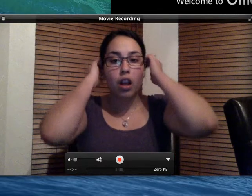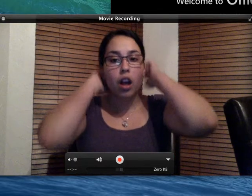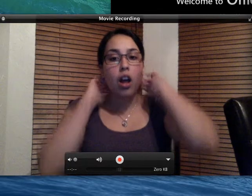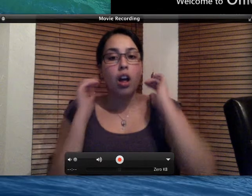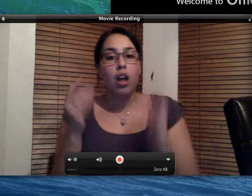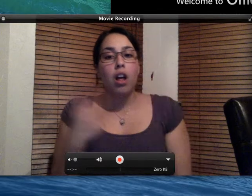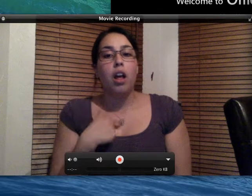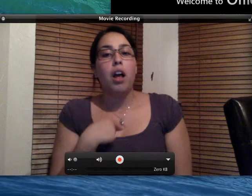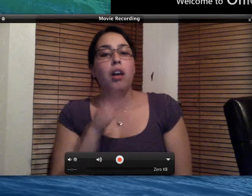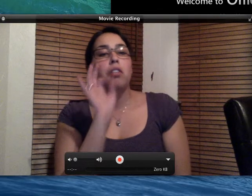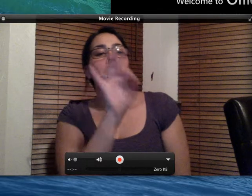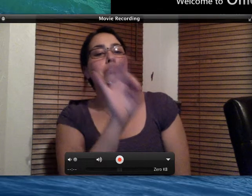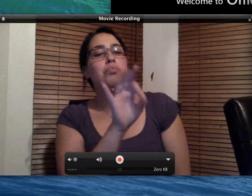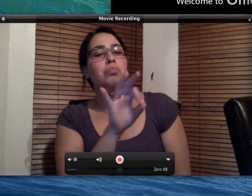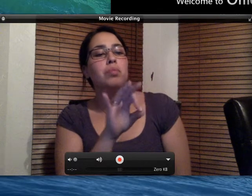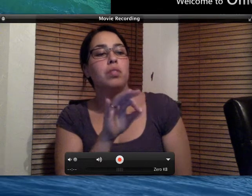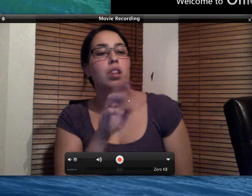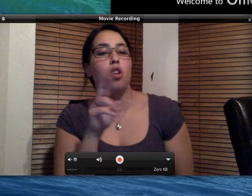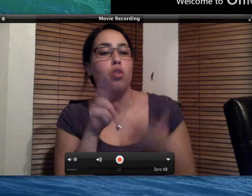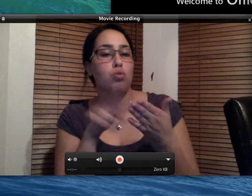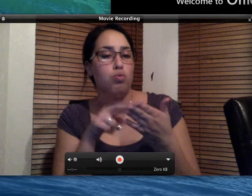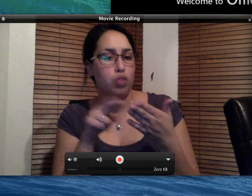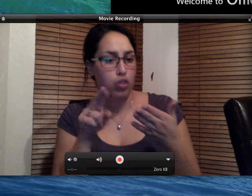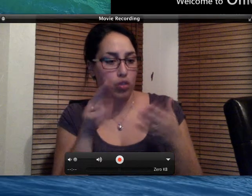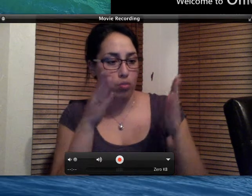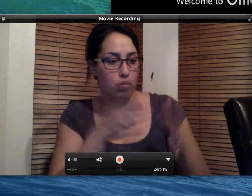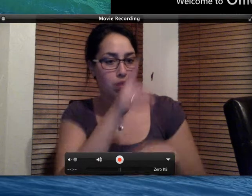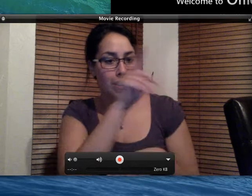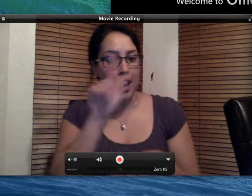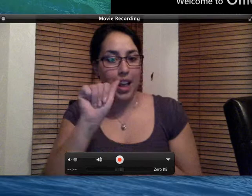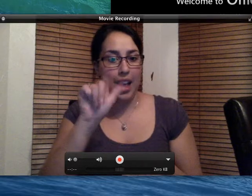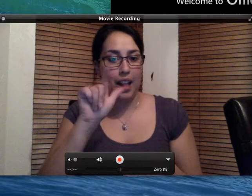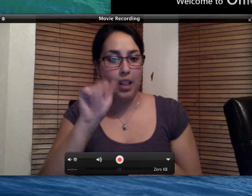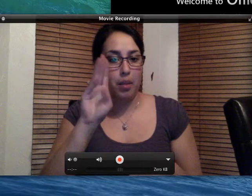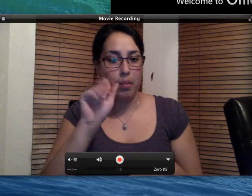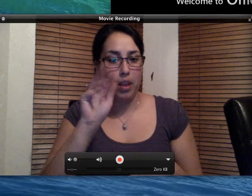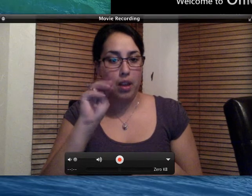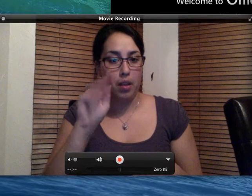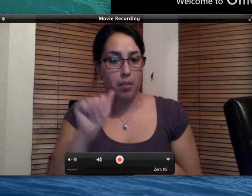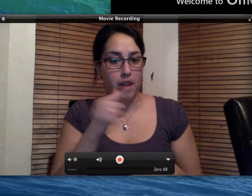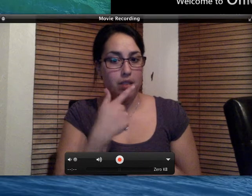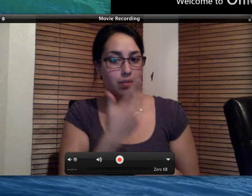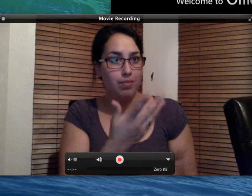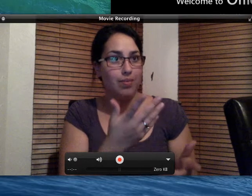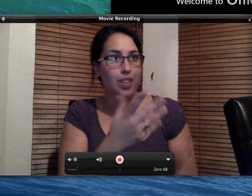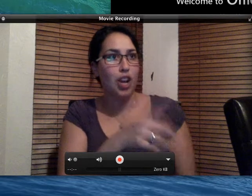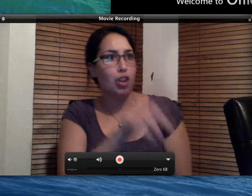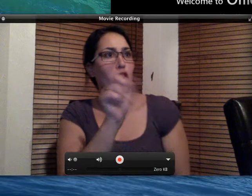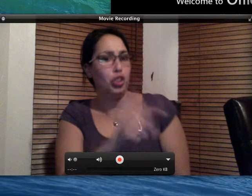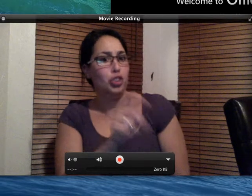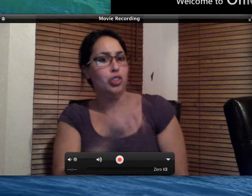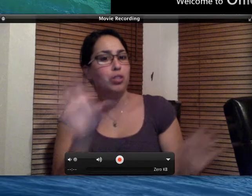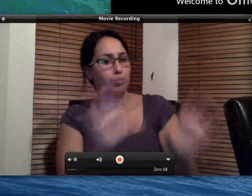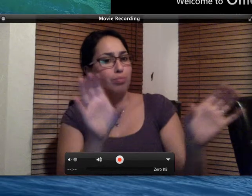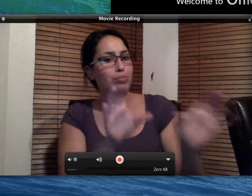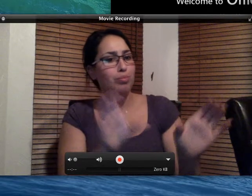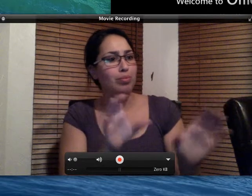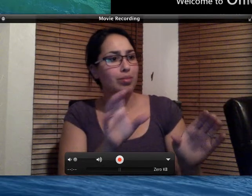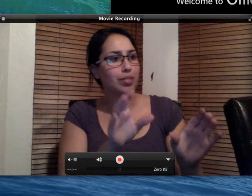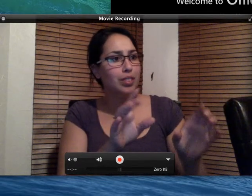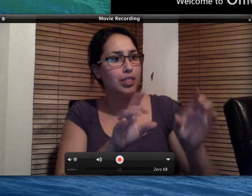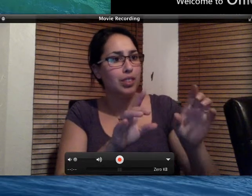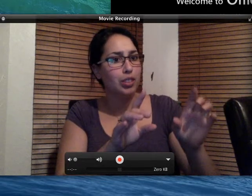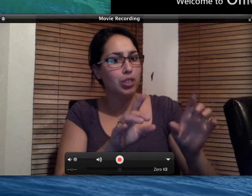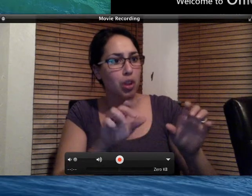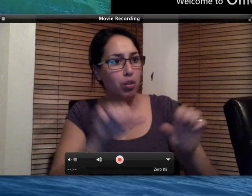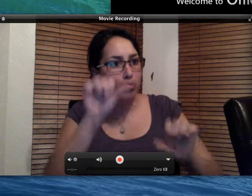of Alabama who does orgasm research, and I said to her, you should do an experiment. You know, you can get cadavers if you work in a university. I